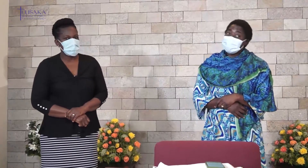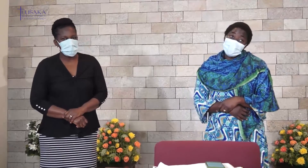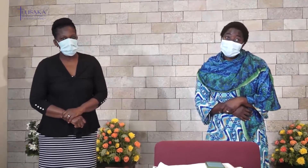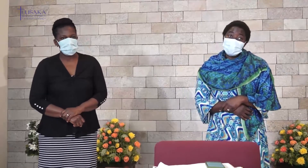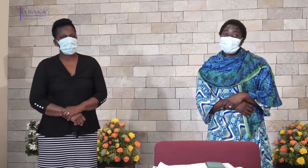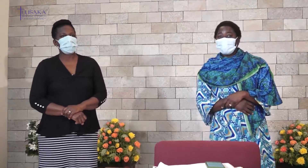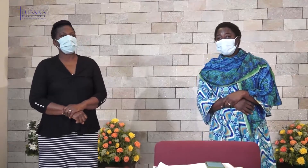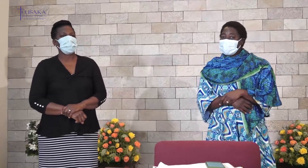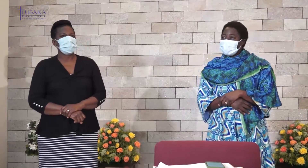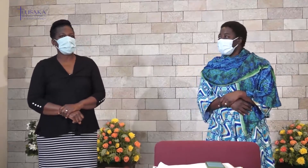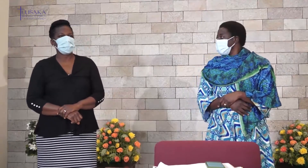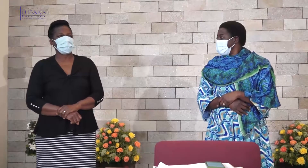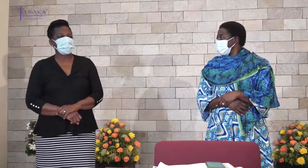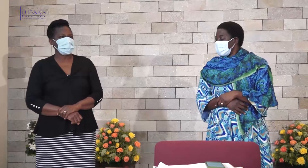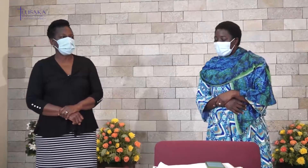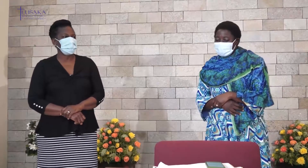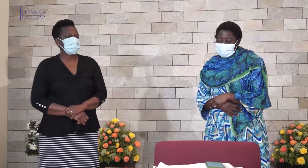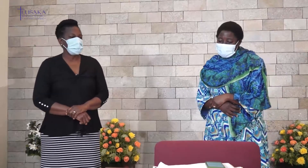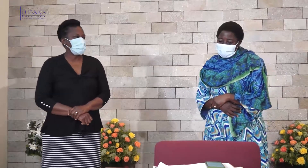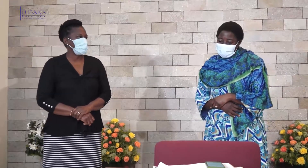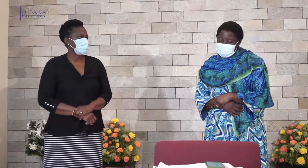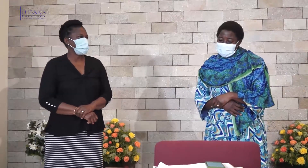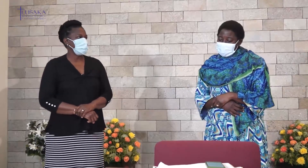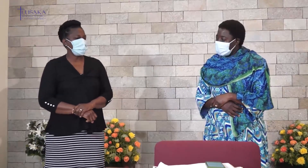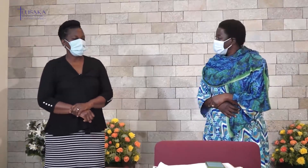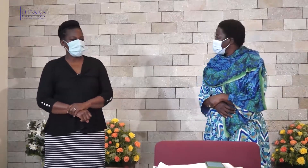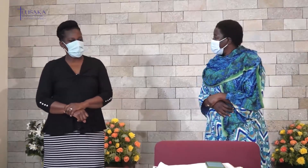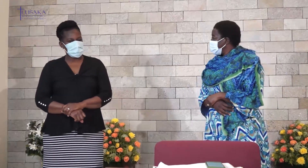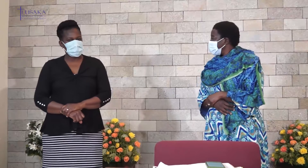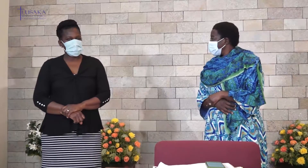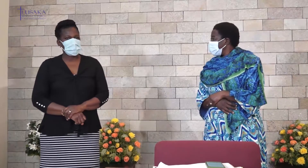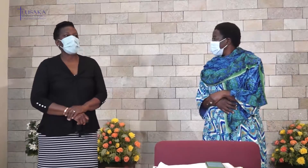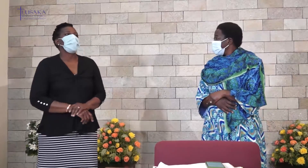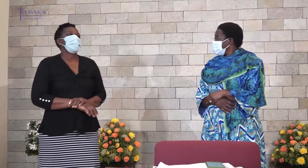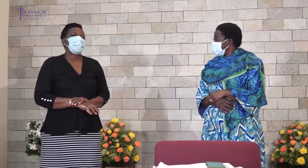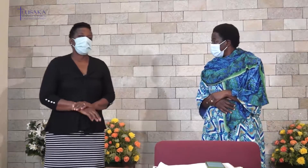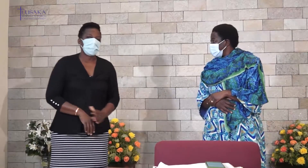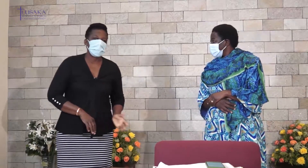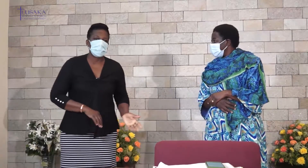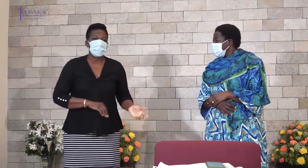who praised him as well. Okay, so let's sing.